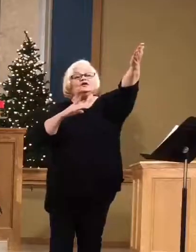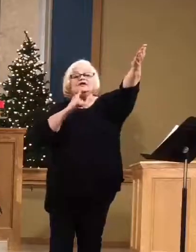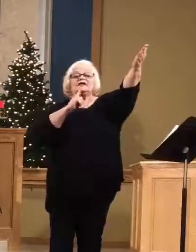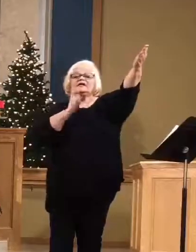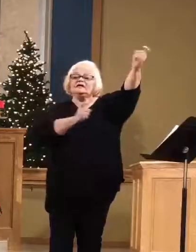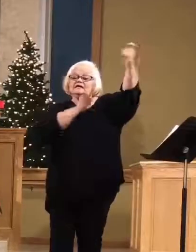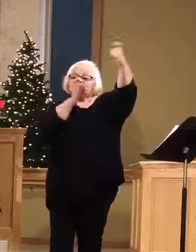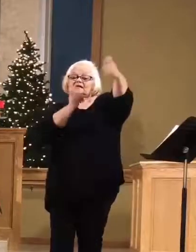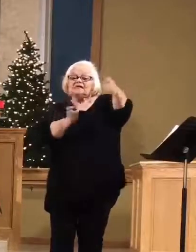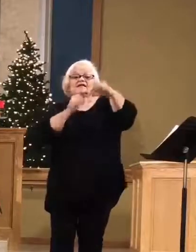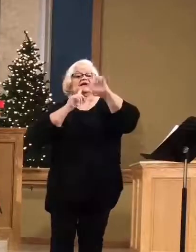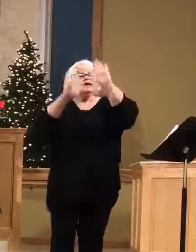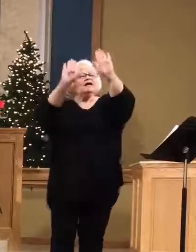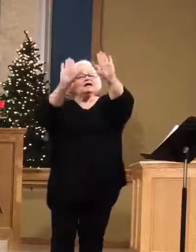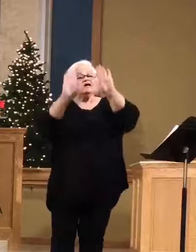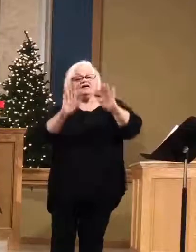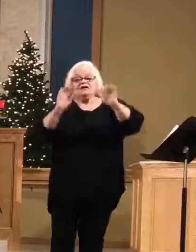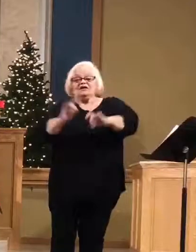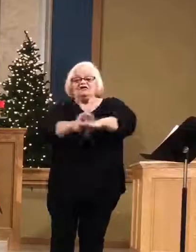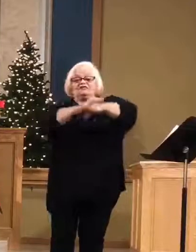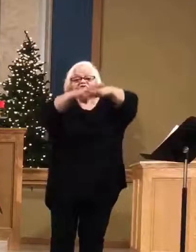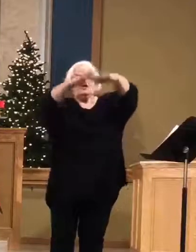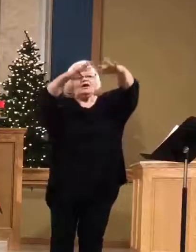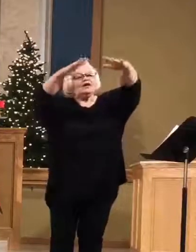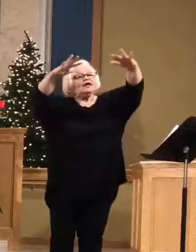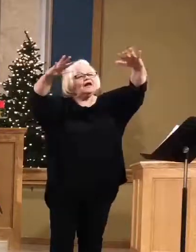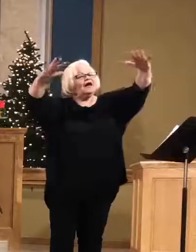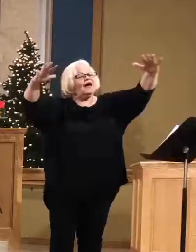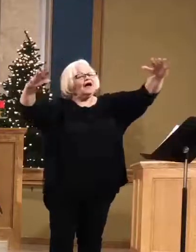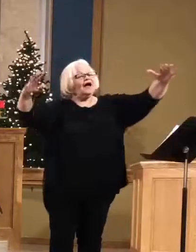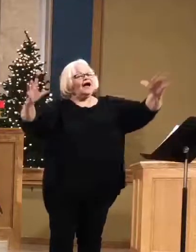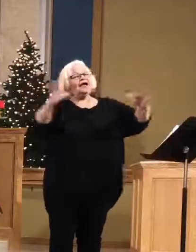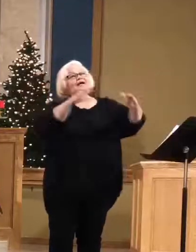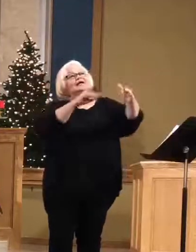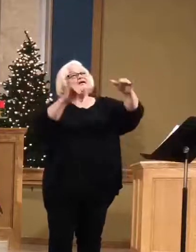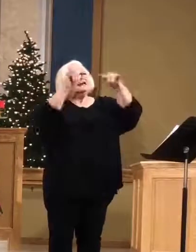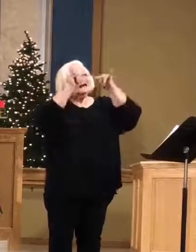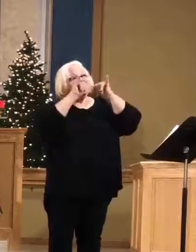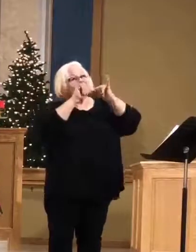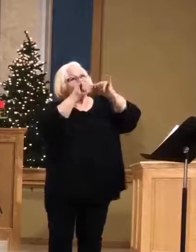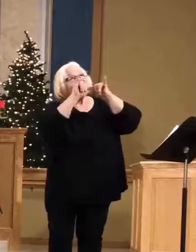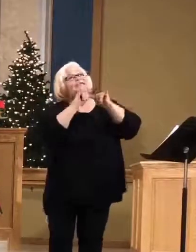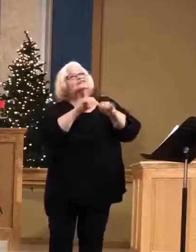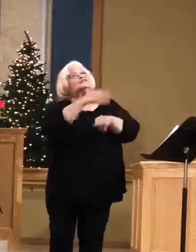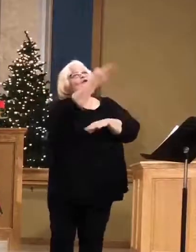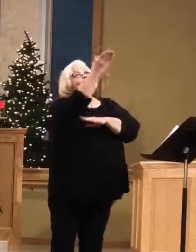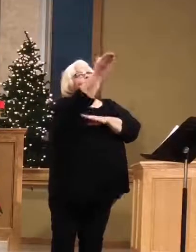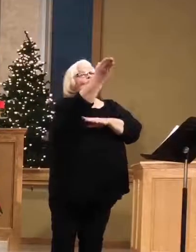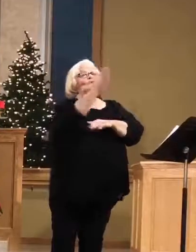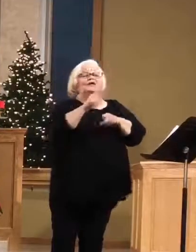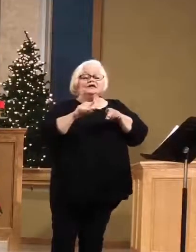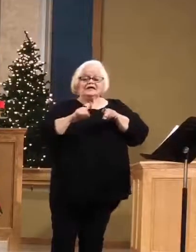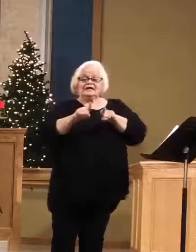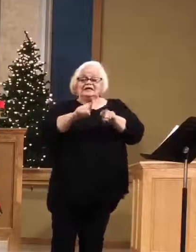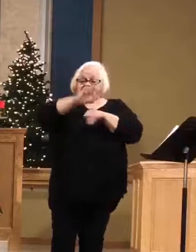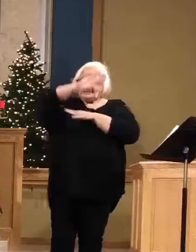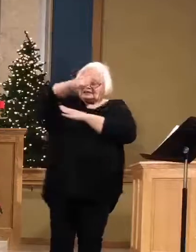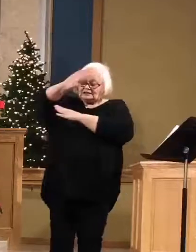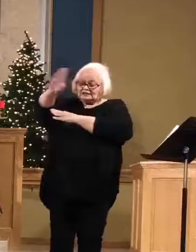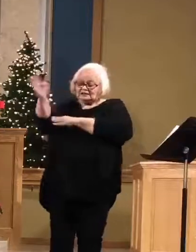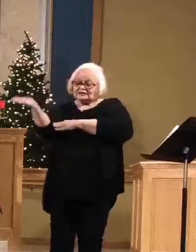earth it gave great light, and so it